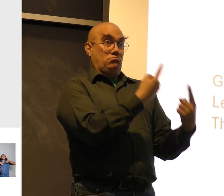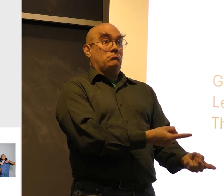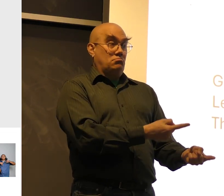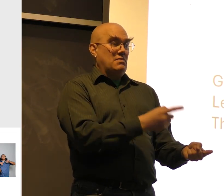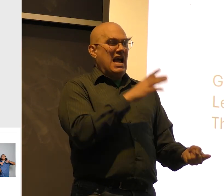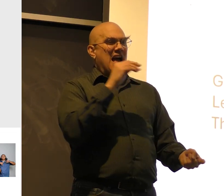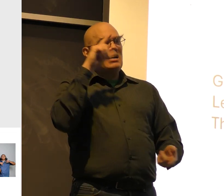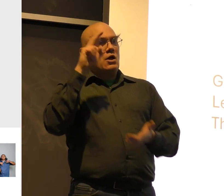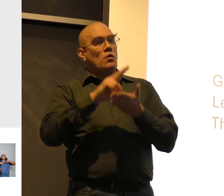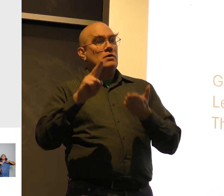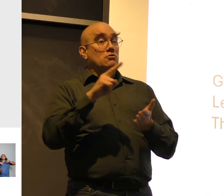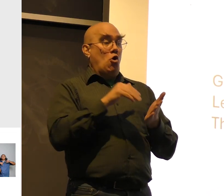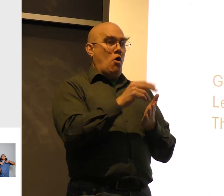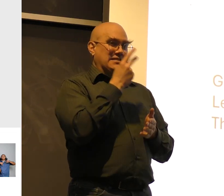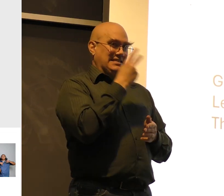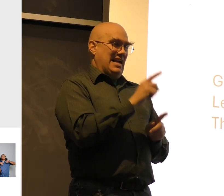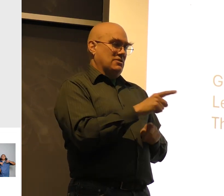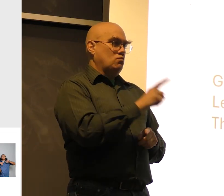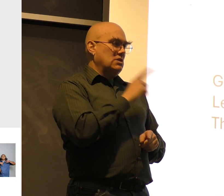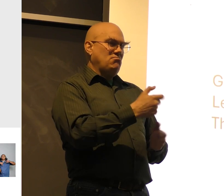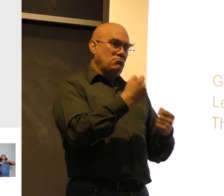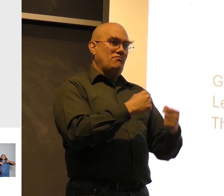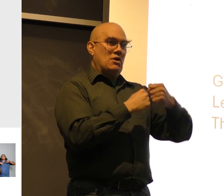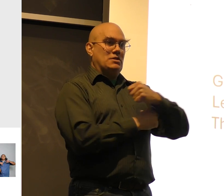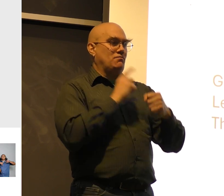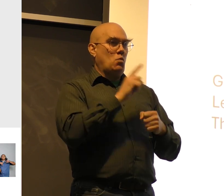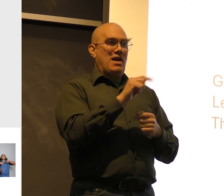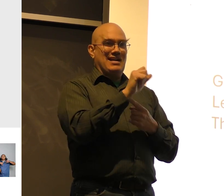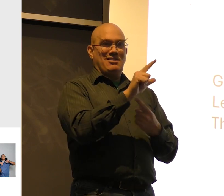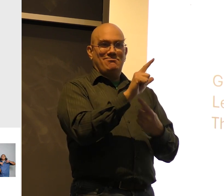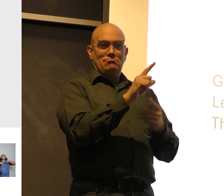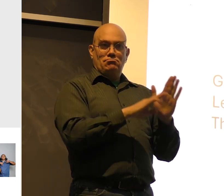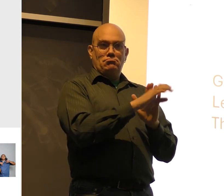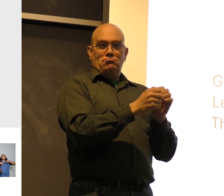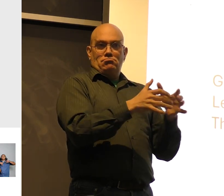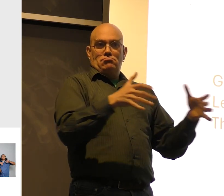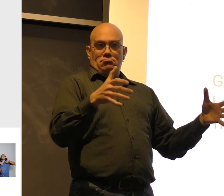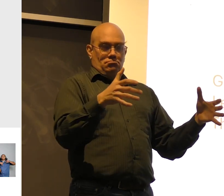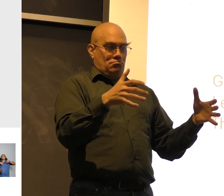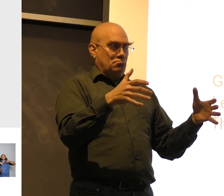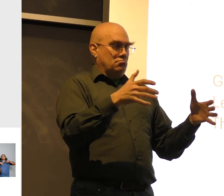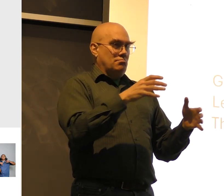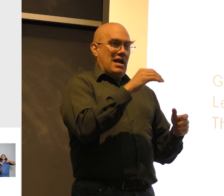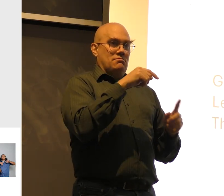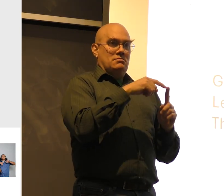Deaf schools have been around for a long time, and Gallaudet University often sees them as the really foundation for ASL and its